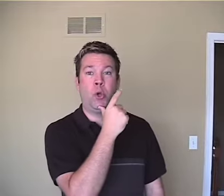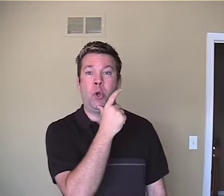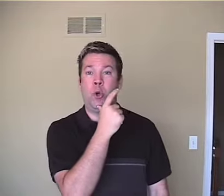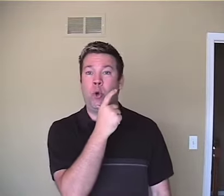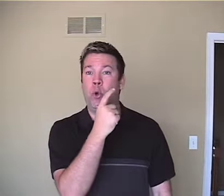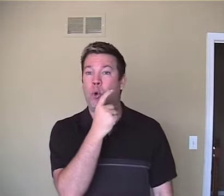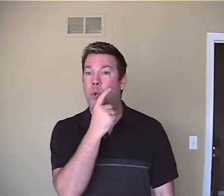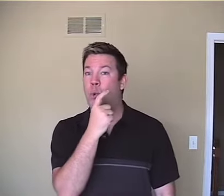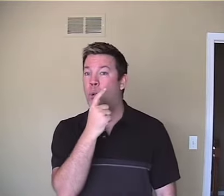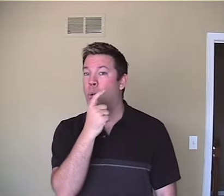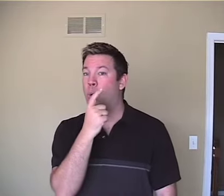Who?